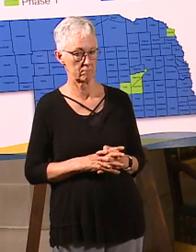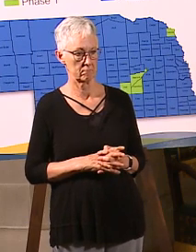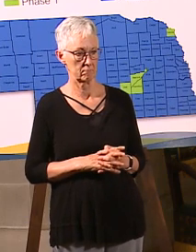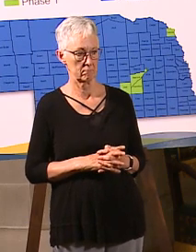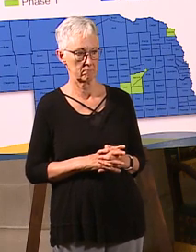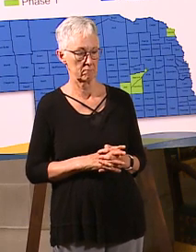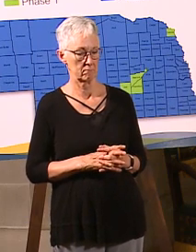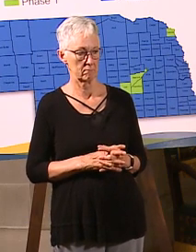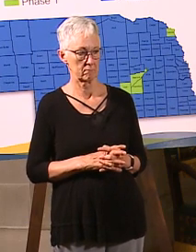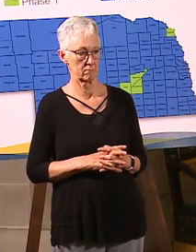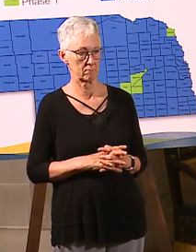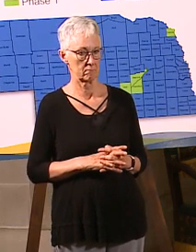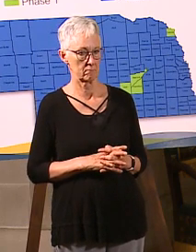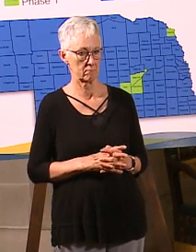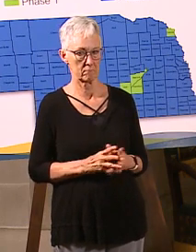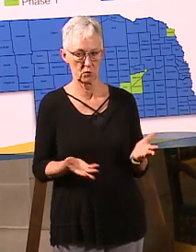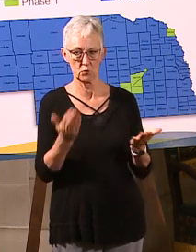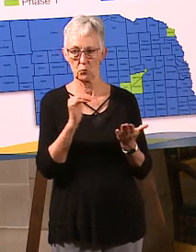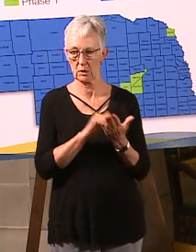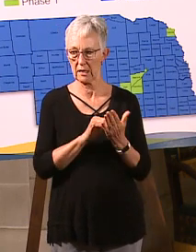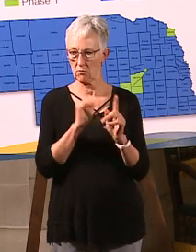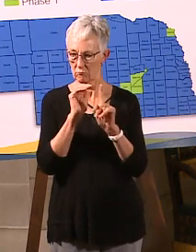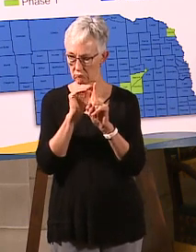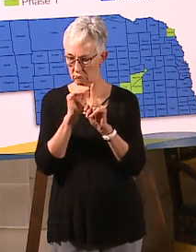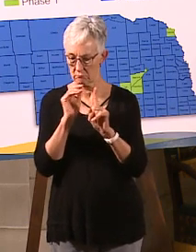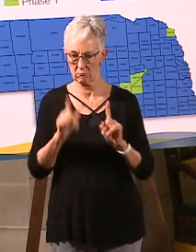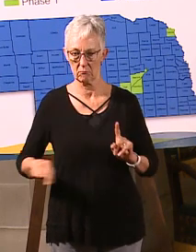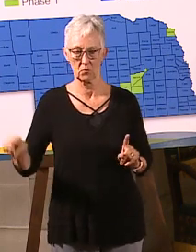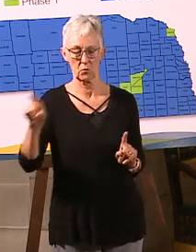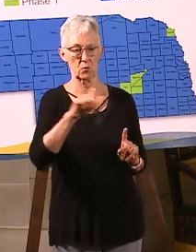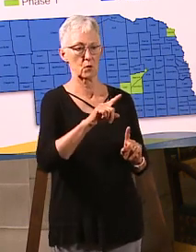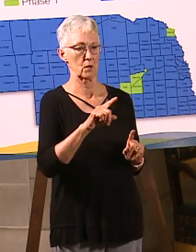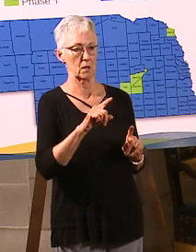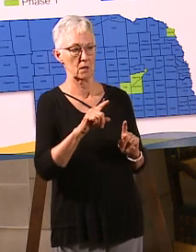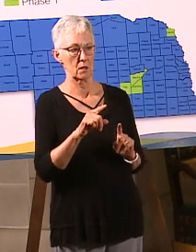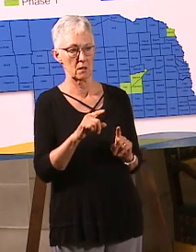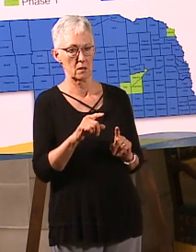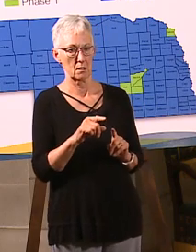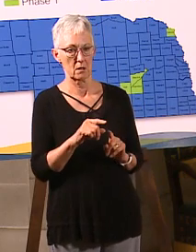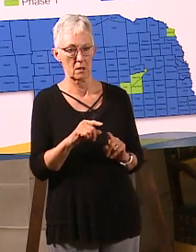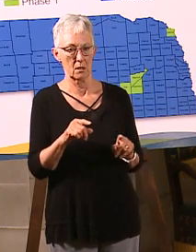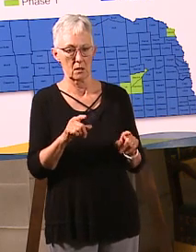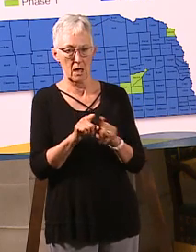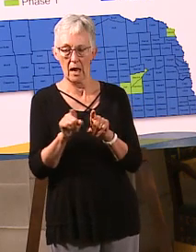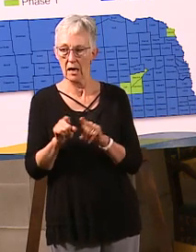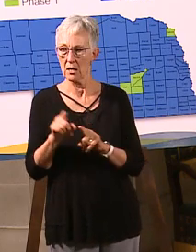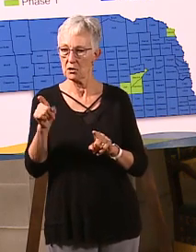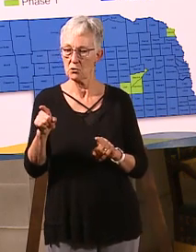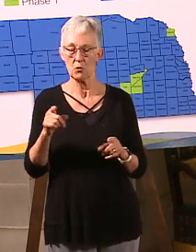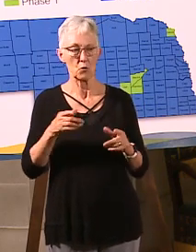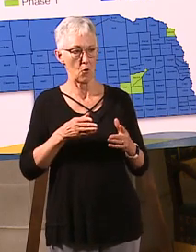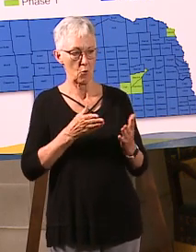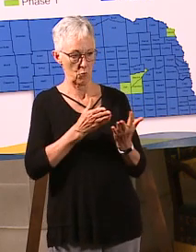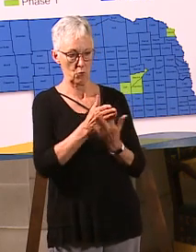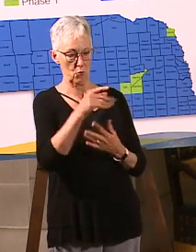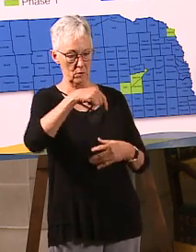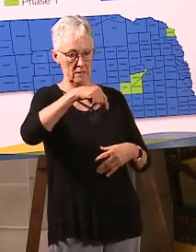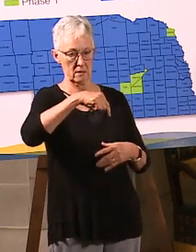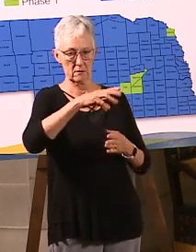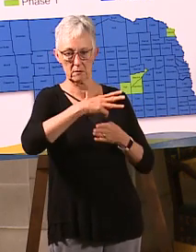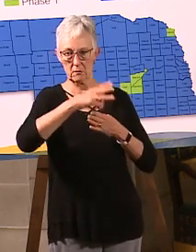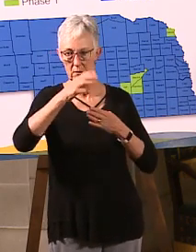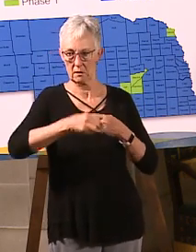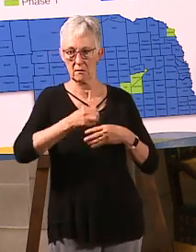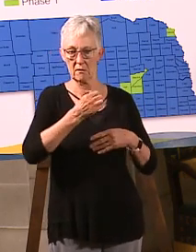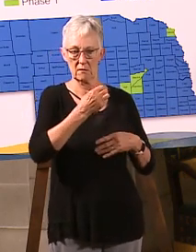And again, I just want to remind people, again, to as you're going about the Memorial Day holiday, please continue to practice